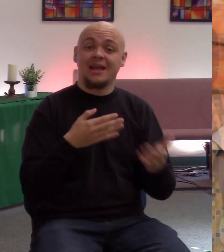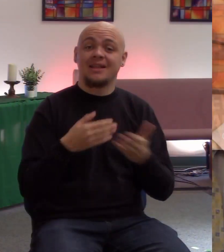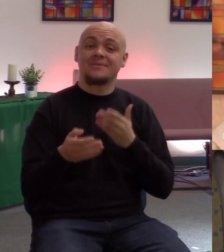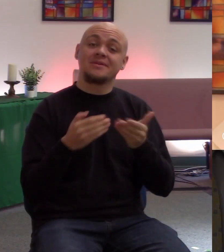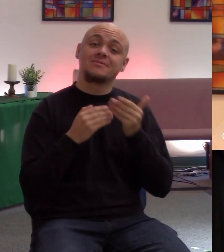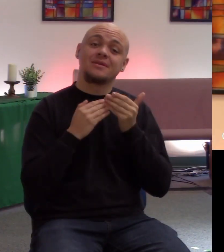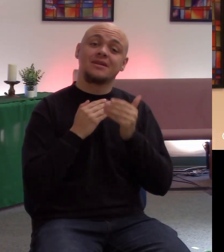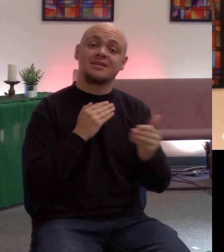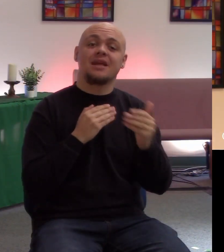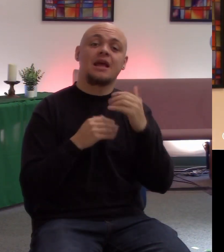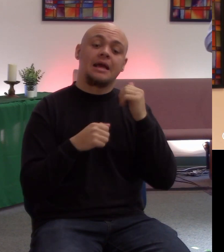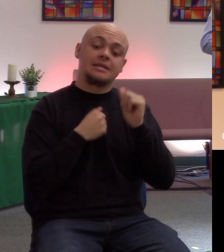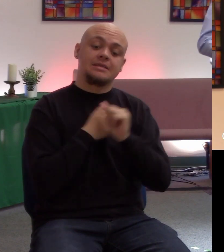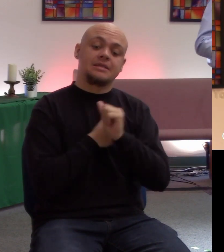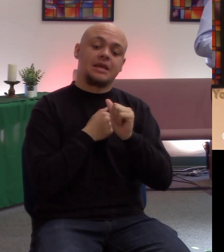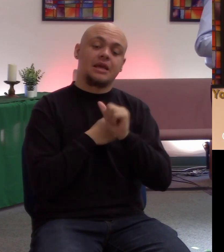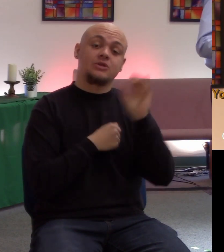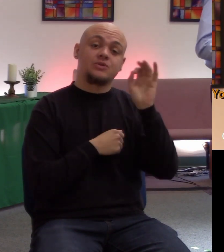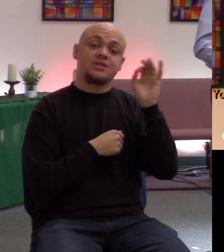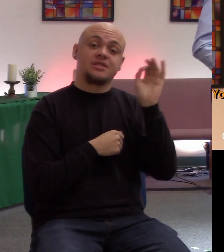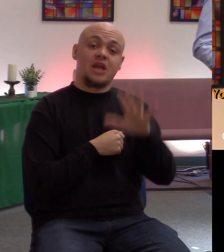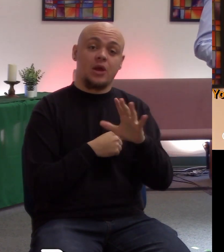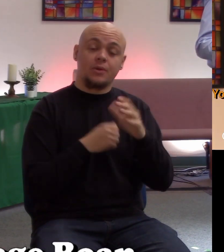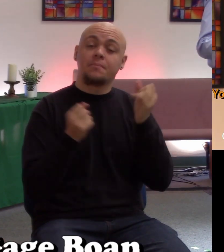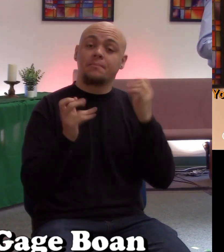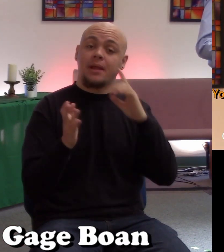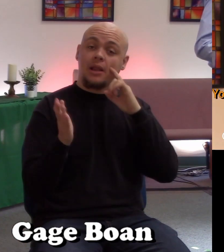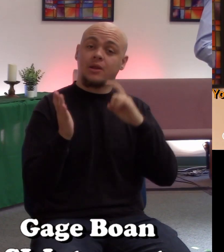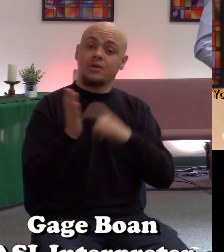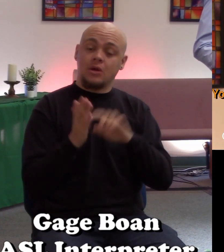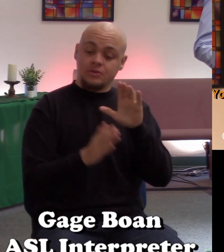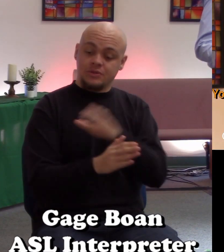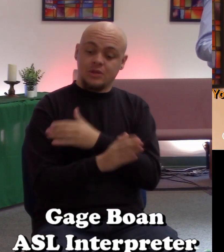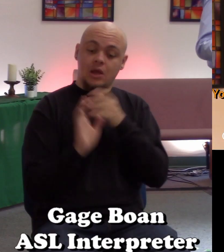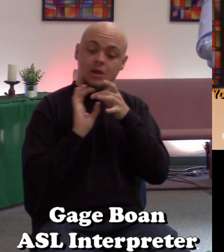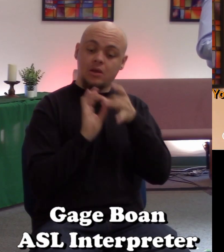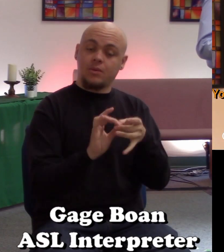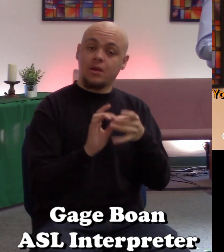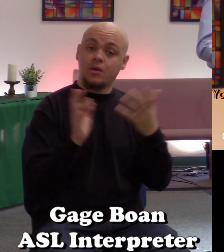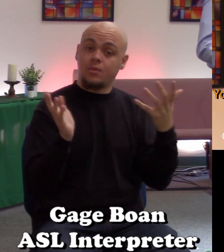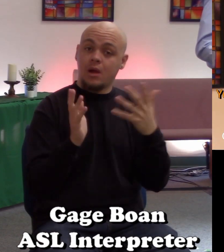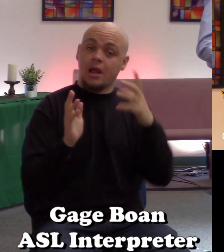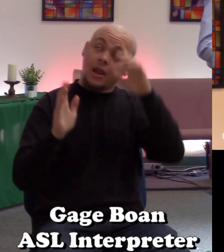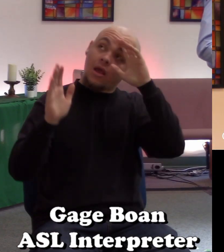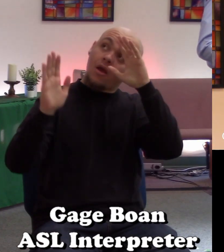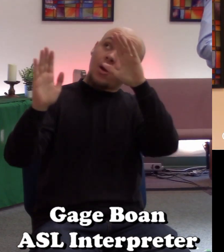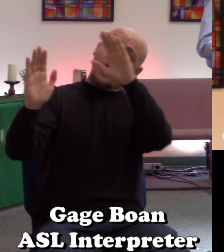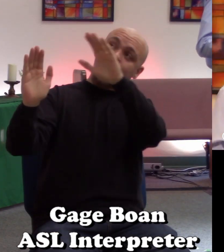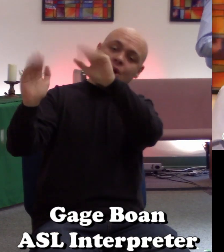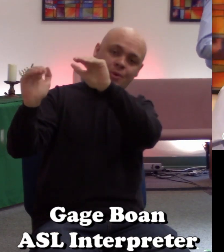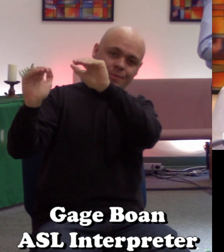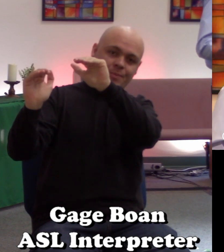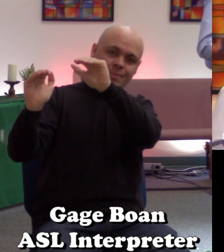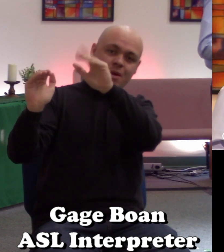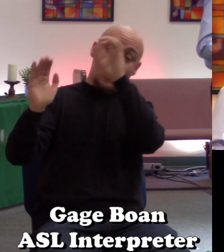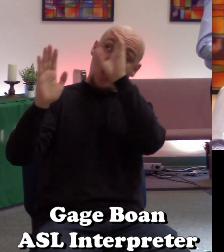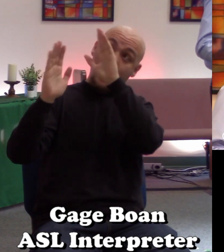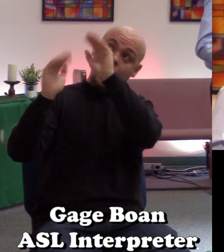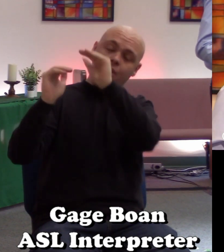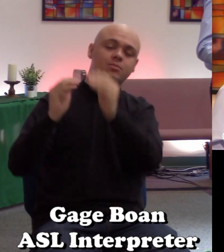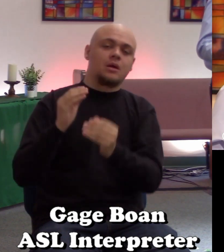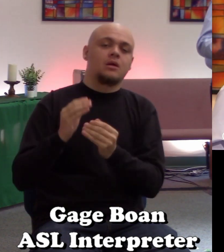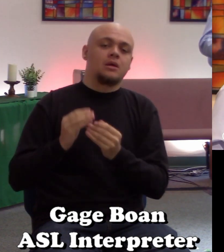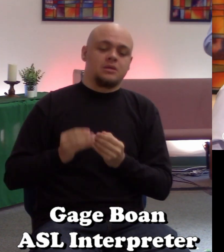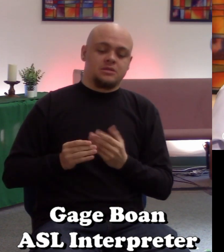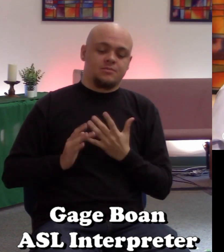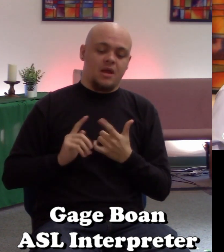right? Anyway, we're going to continue our series on dangerous doctrine. As you notice, a lot of the songs this morning are related to the theme of hope. And that's what I